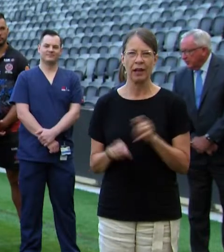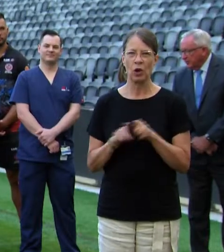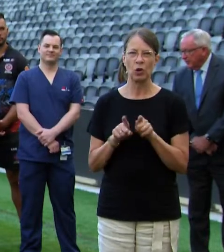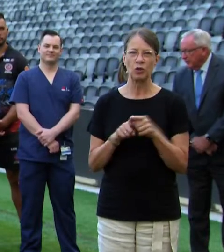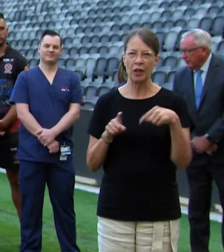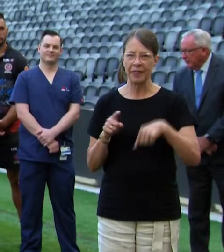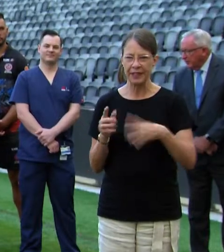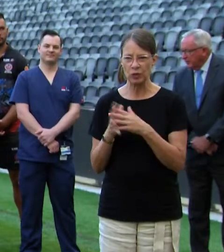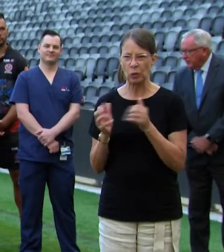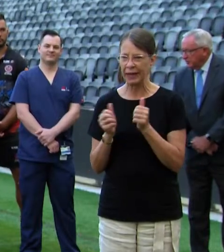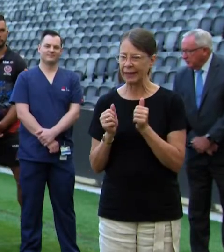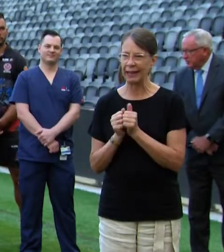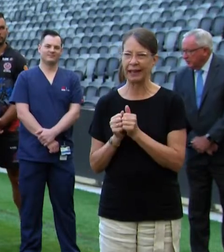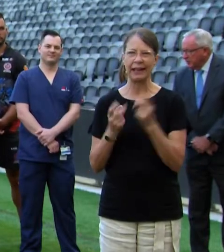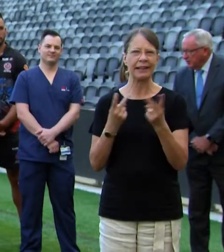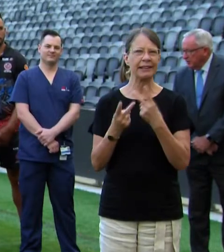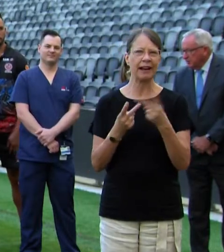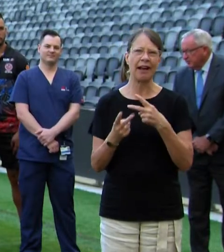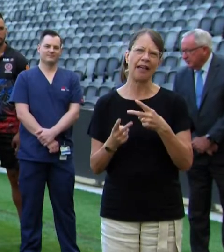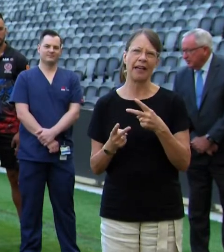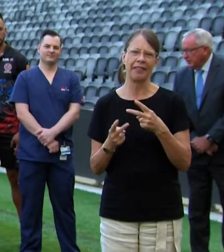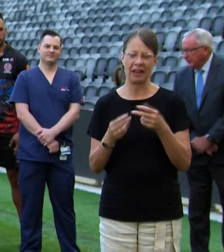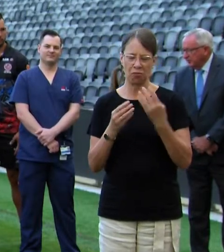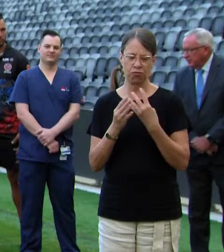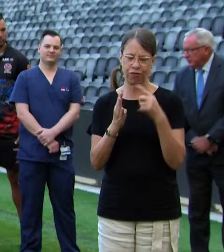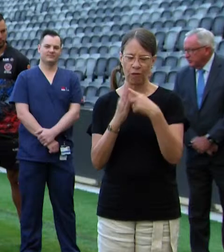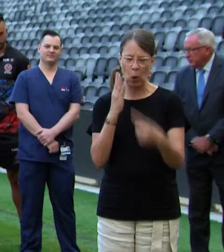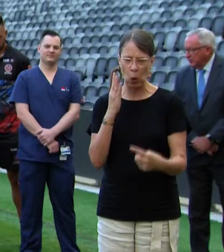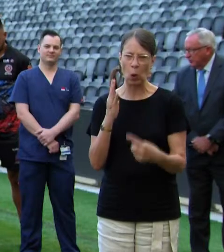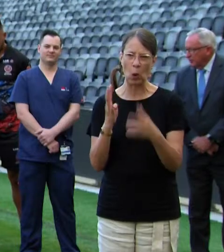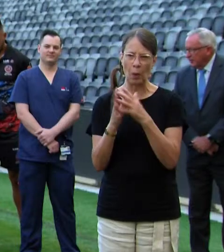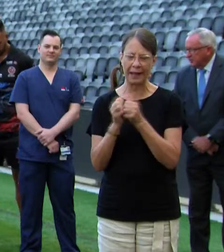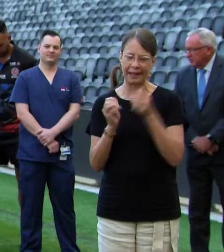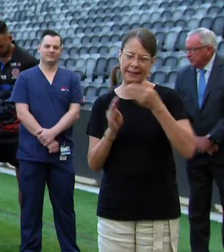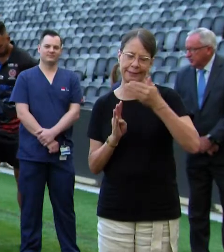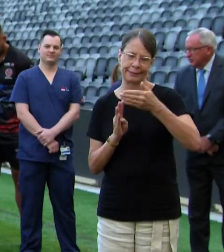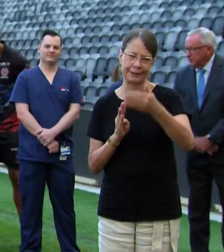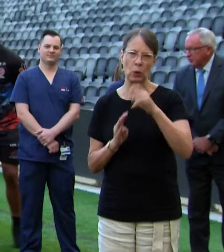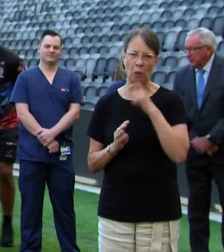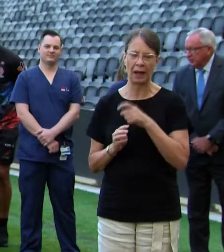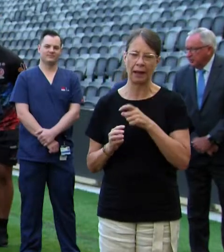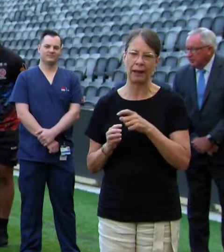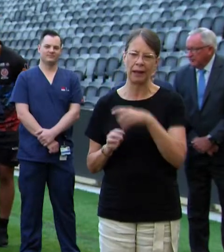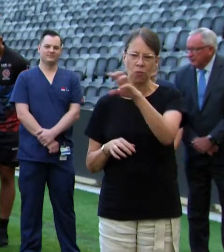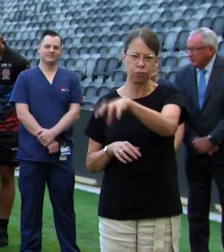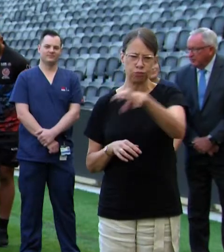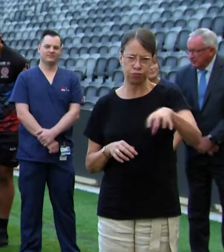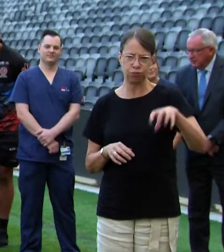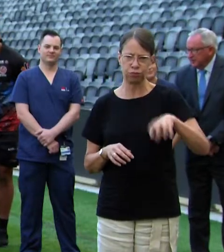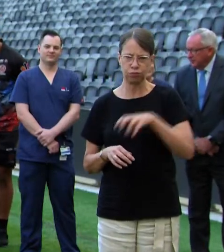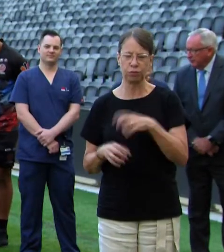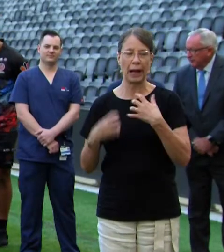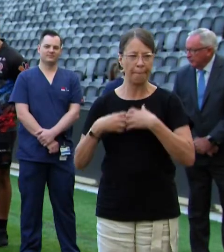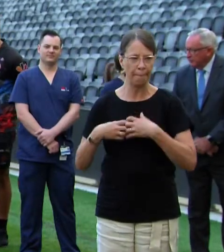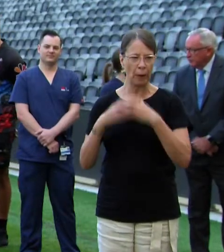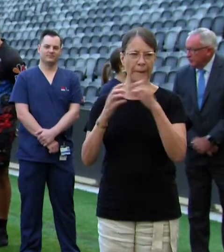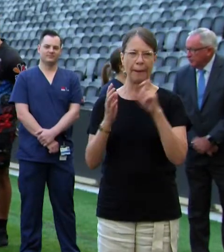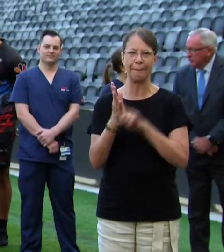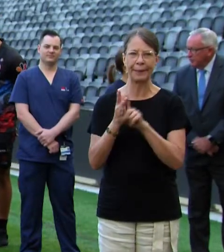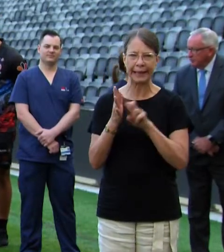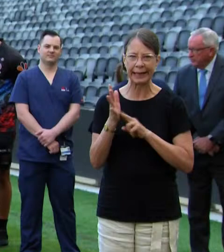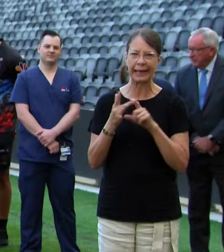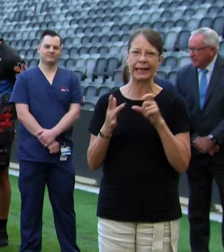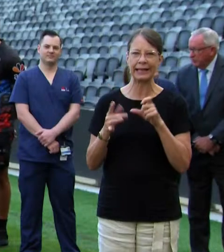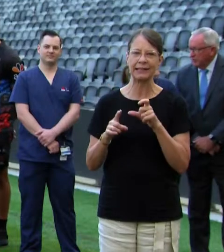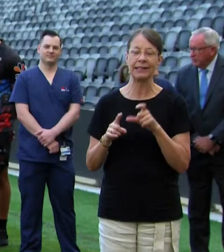right across New South Wales, as well as pop-up clinics. We're focusing very heavily on our Aboriginal population,